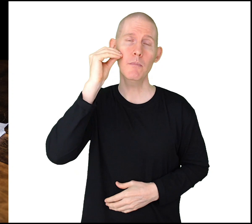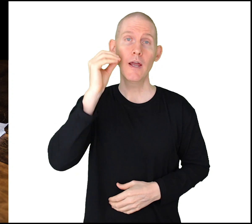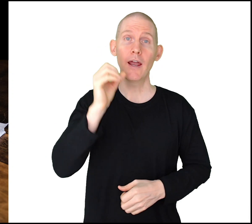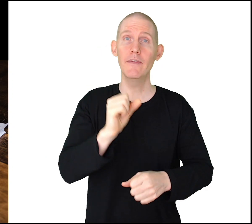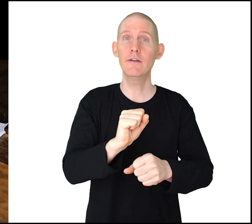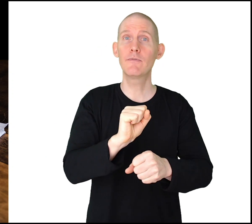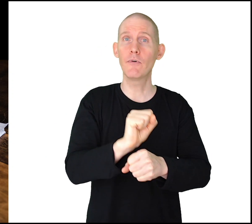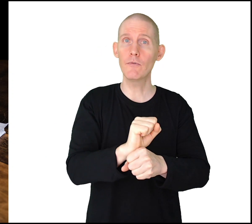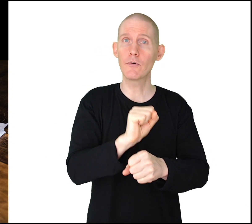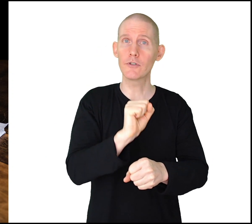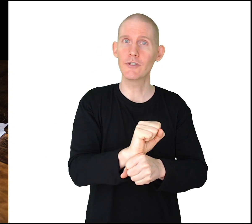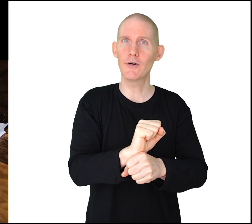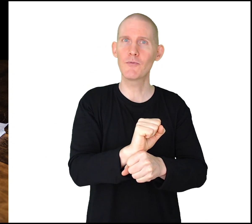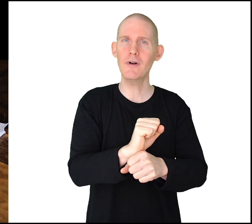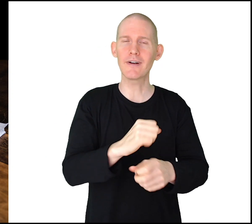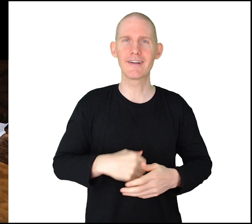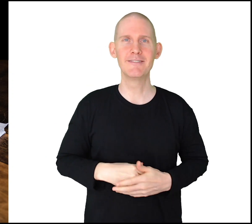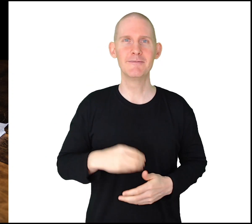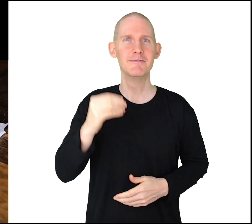and then full version of work.